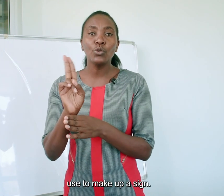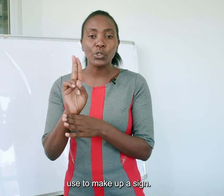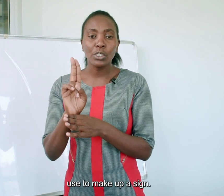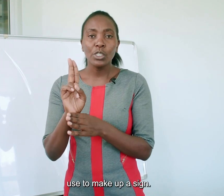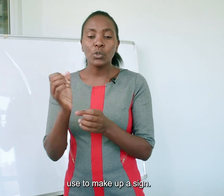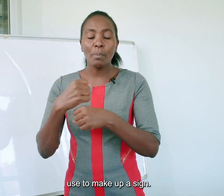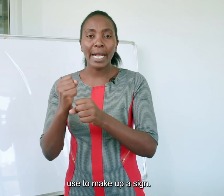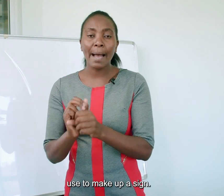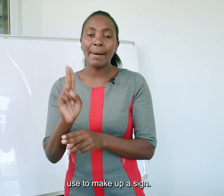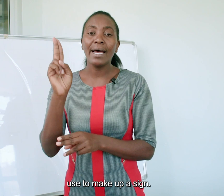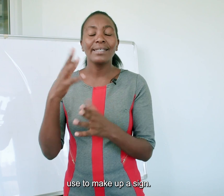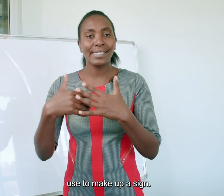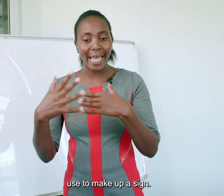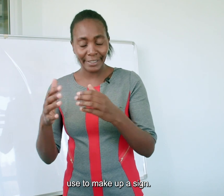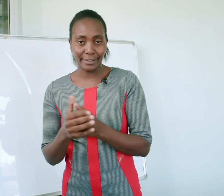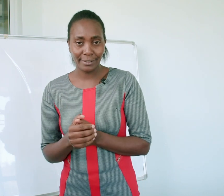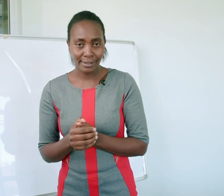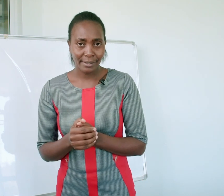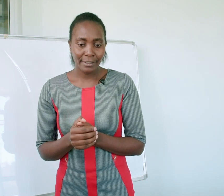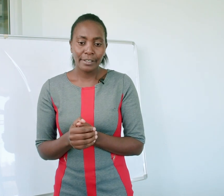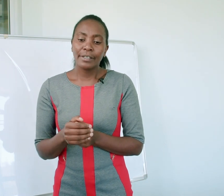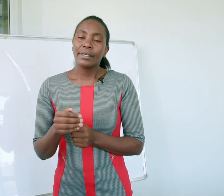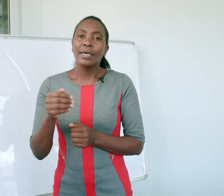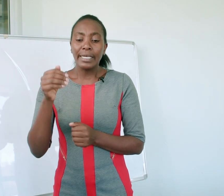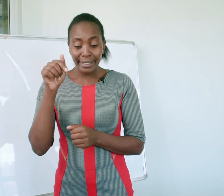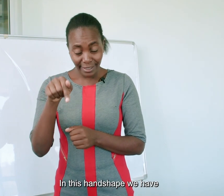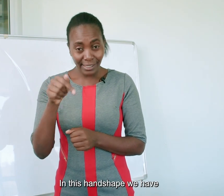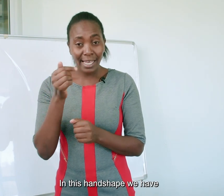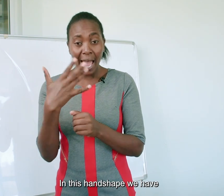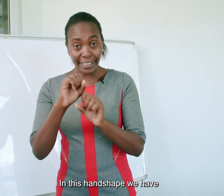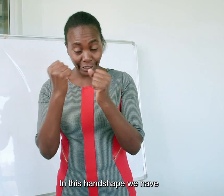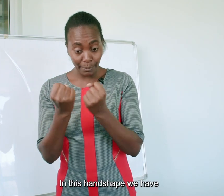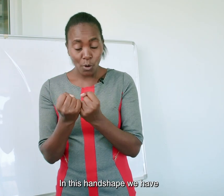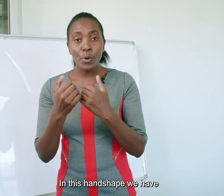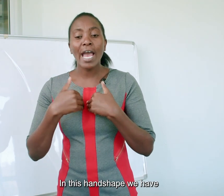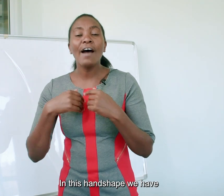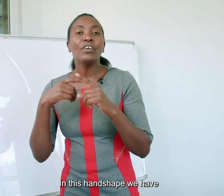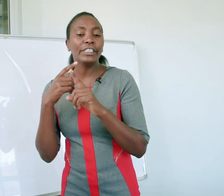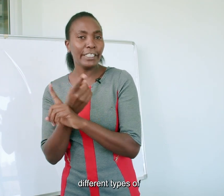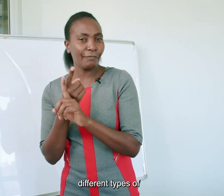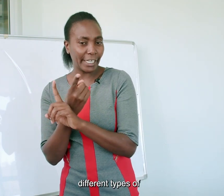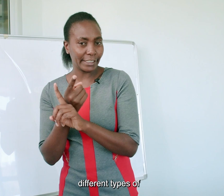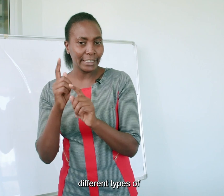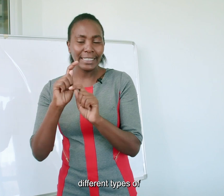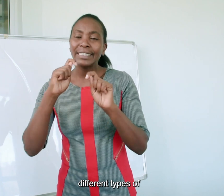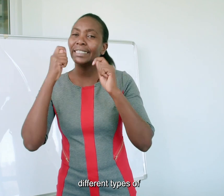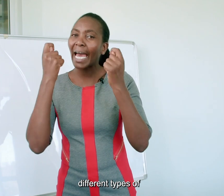use to make up a sign. In this handshape, we have different